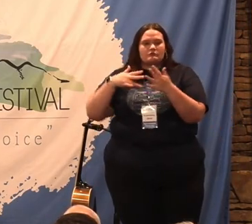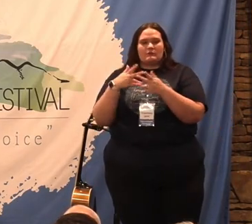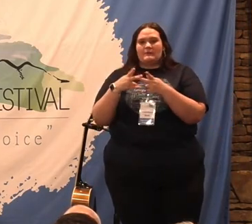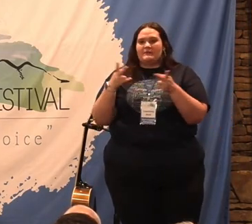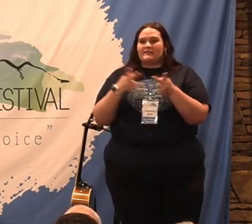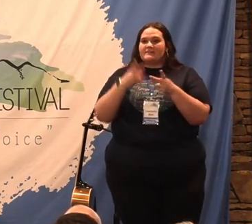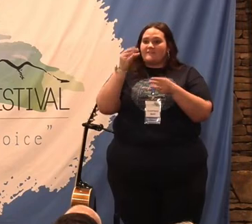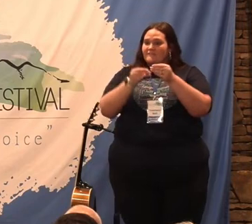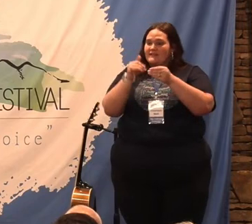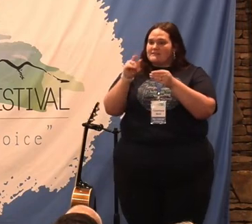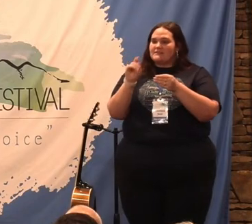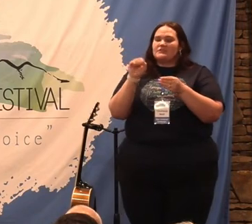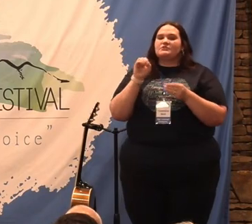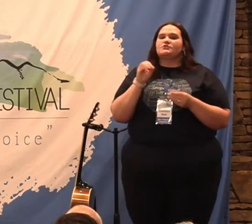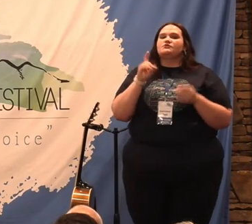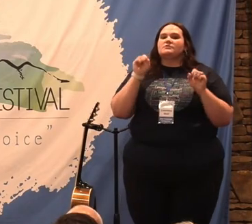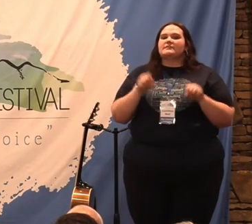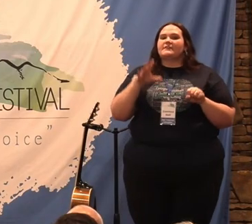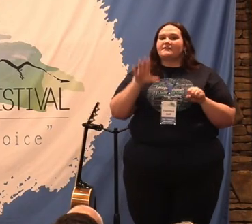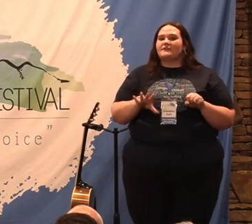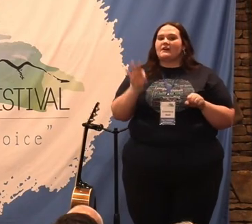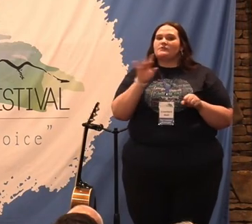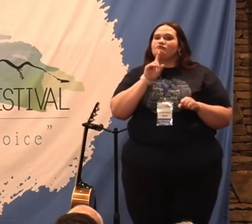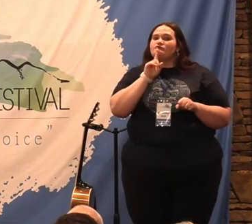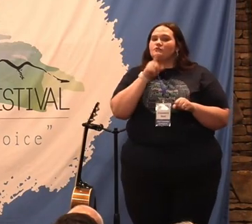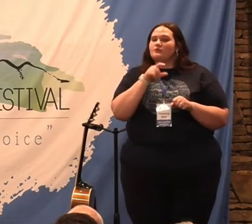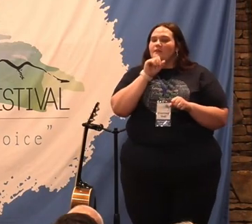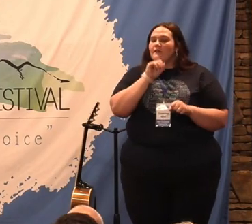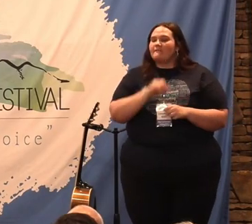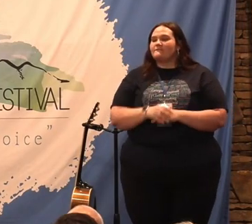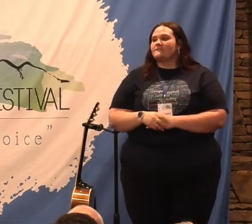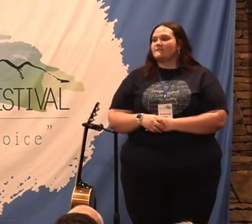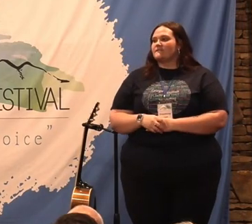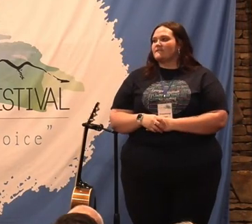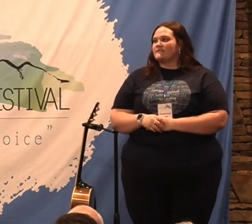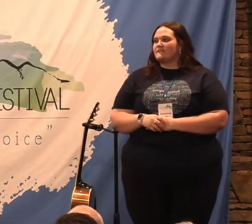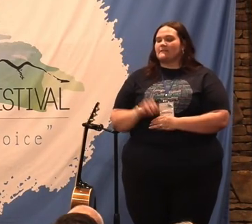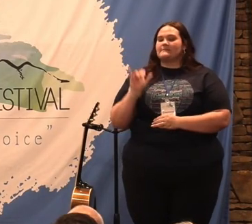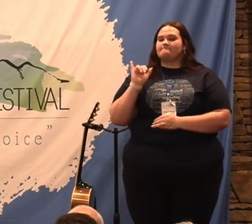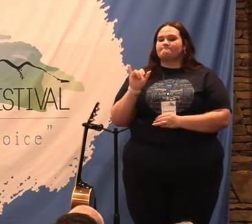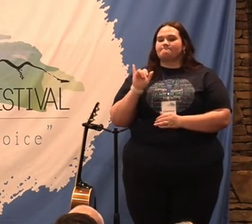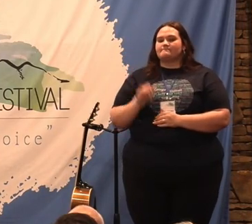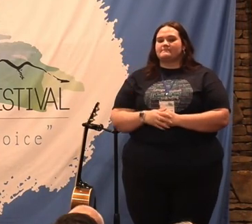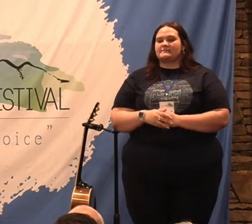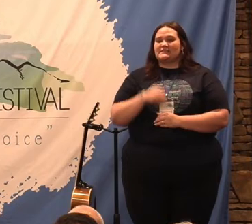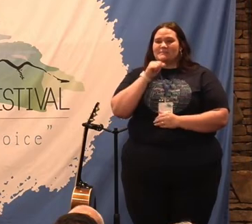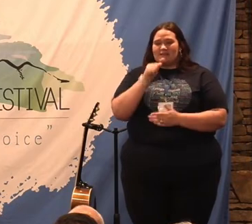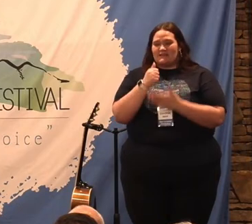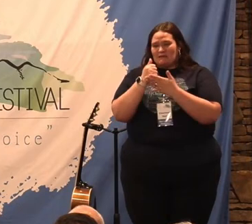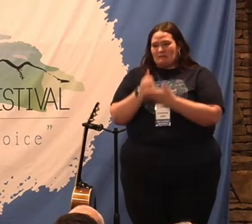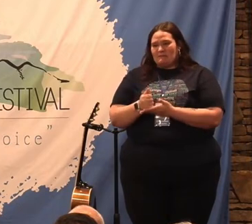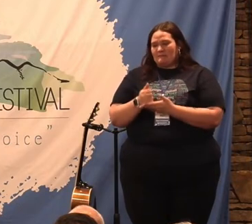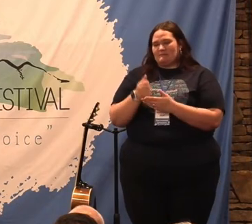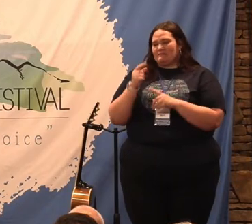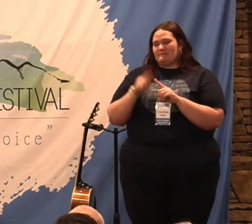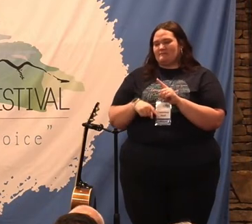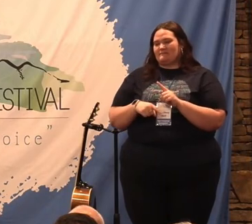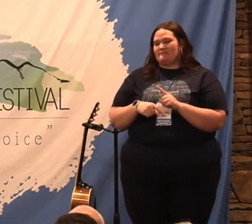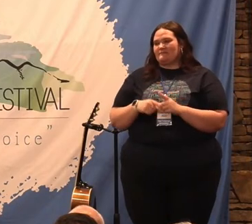finds true love. Oh, I'm not helping, am I? No, you are